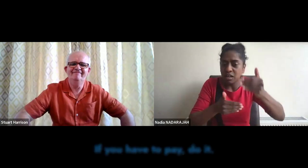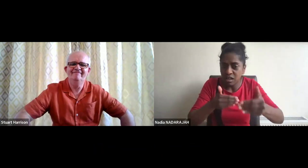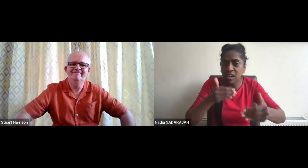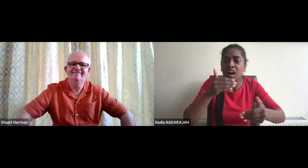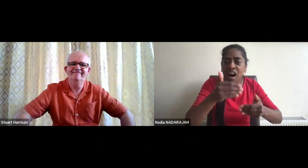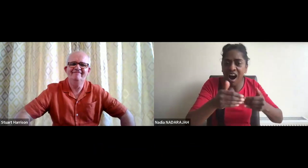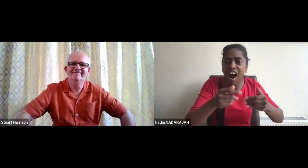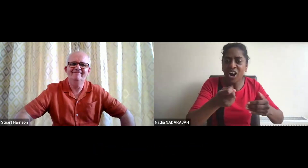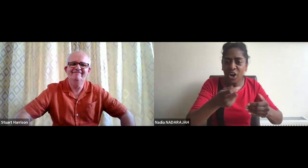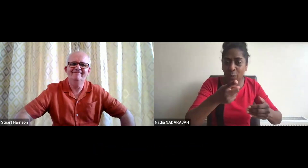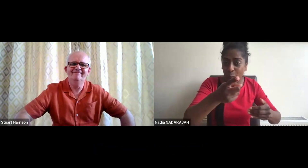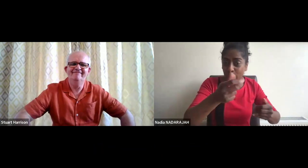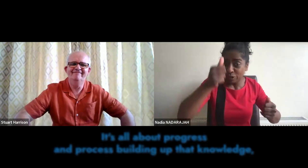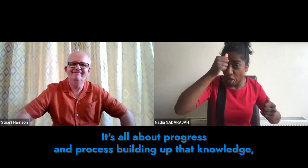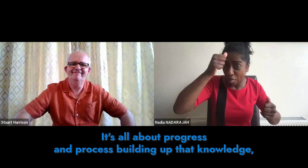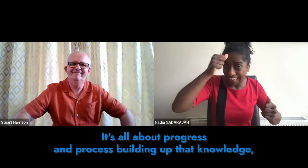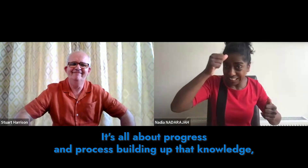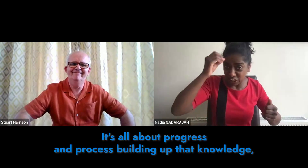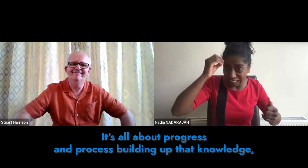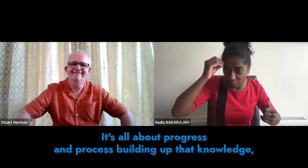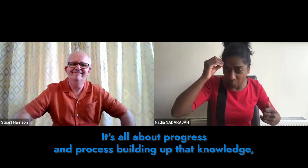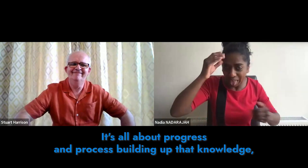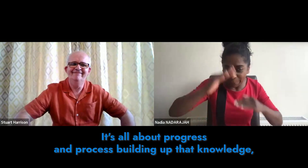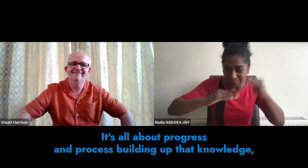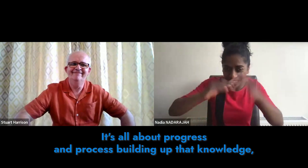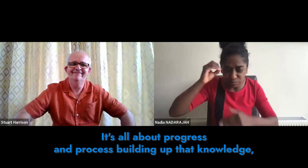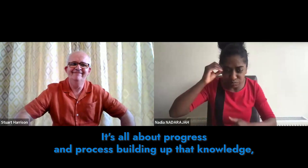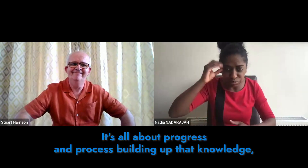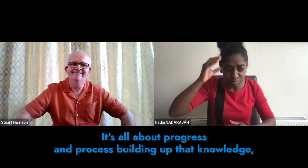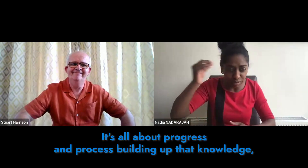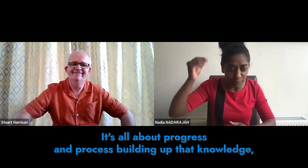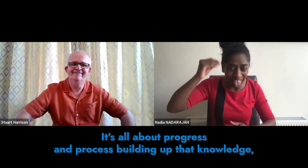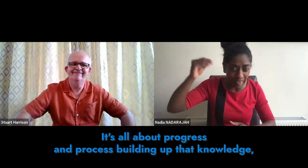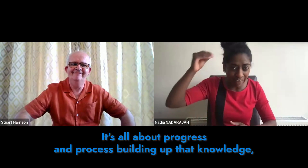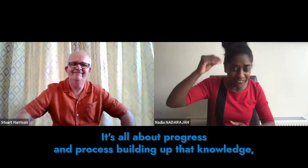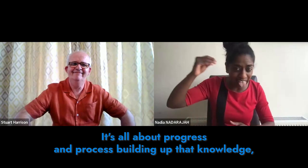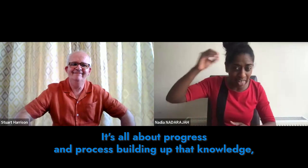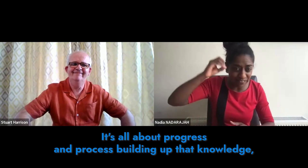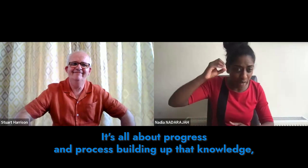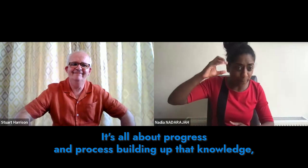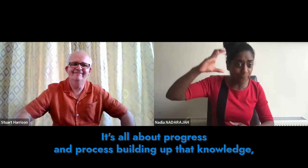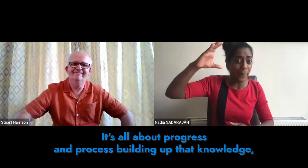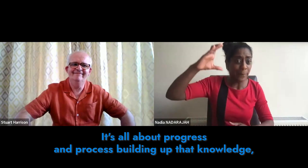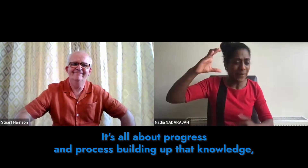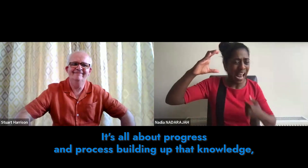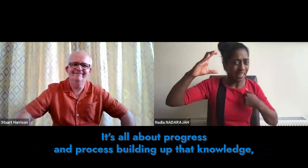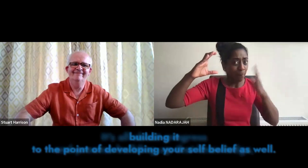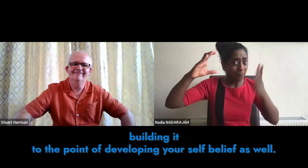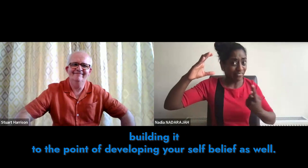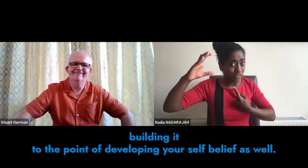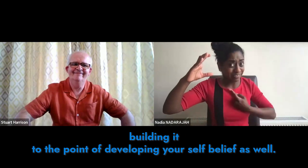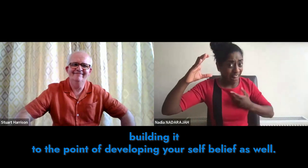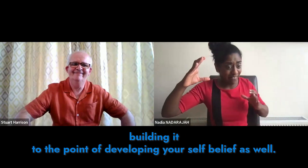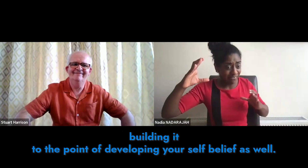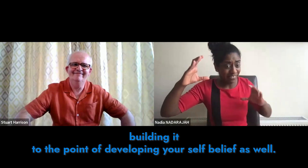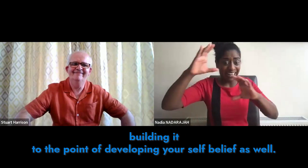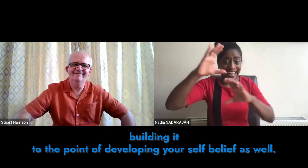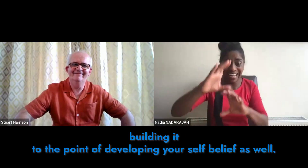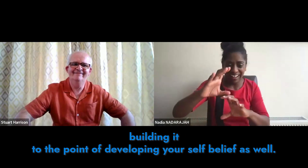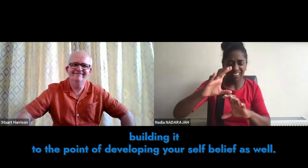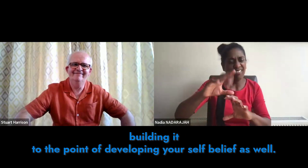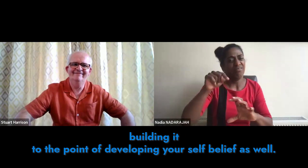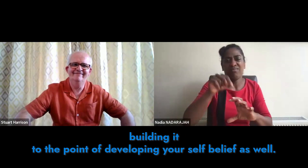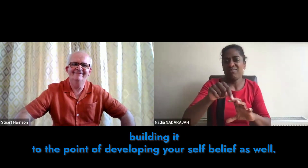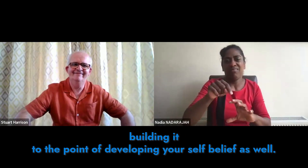it. It's all about progress and process, building up that knowledge, building it to the